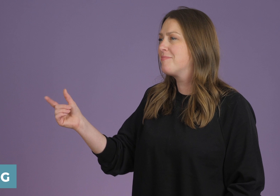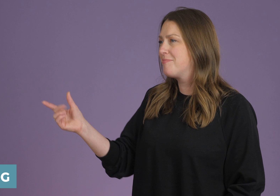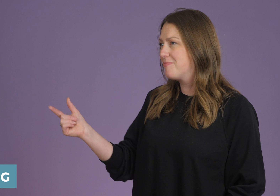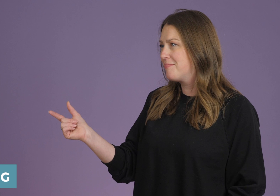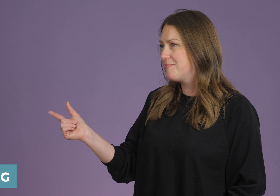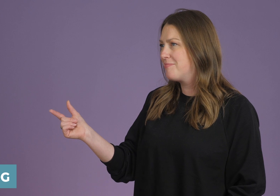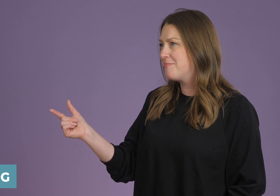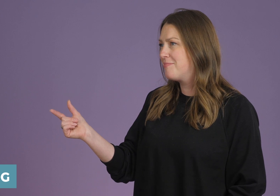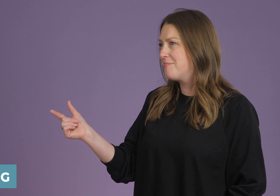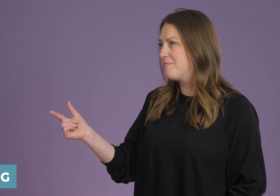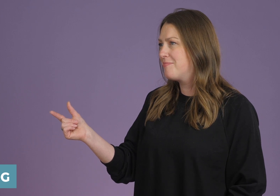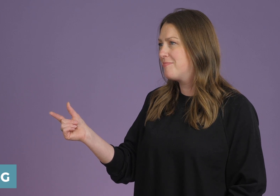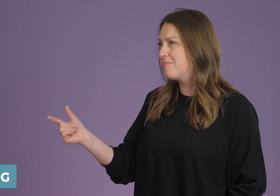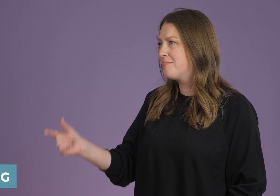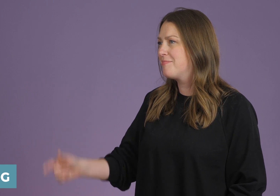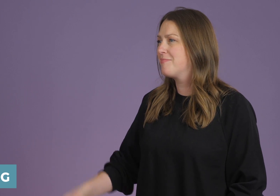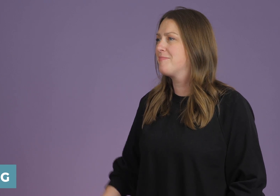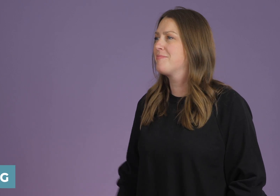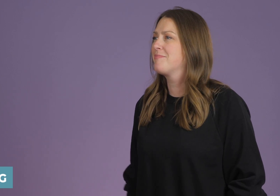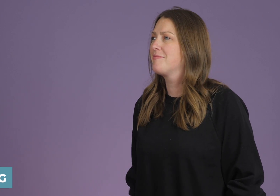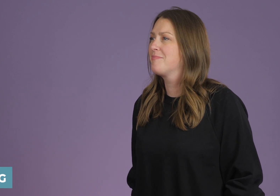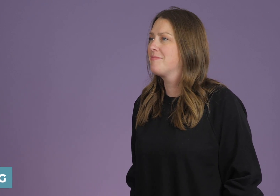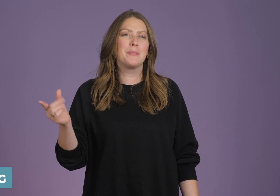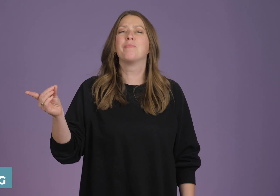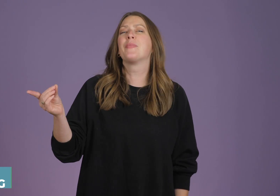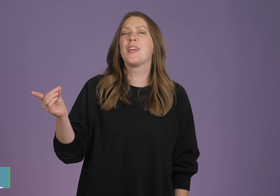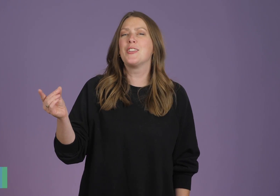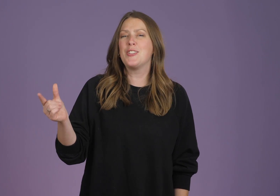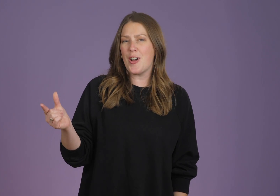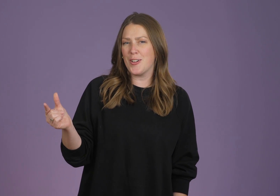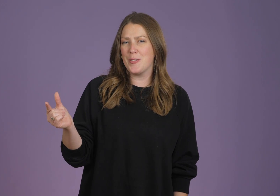D to G with snapping, is the most popular. Dog.